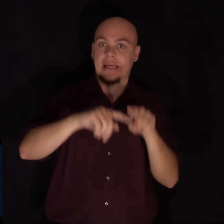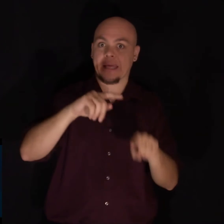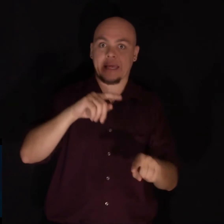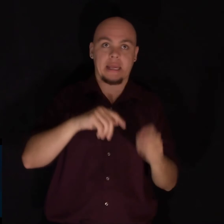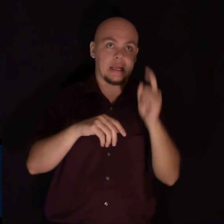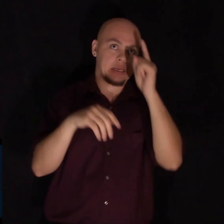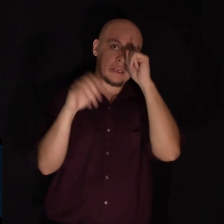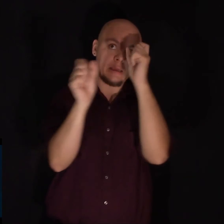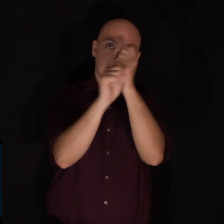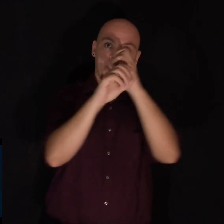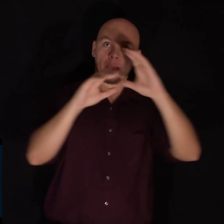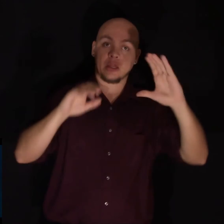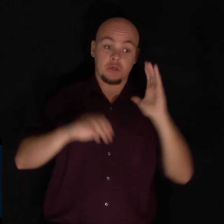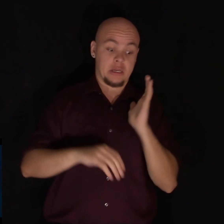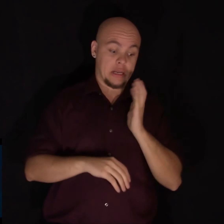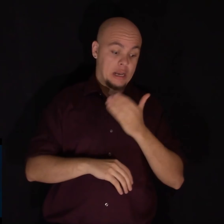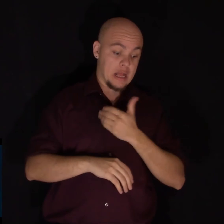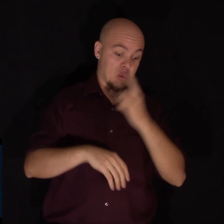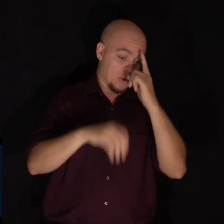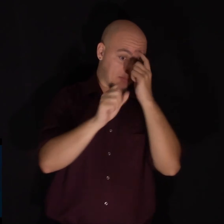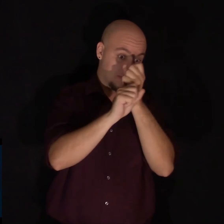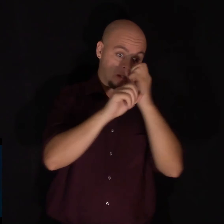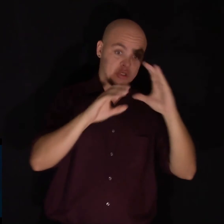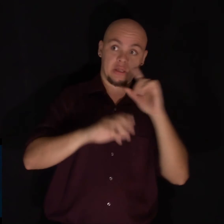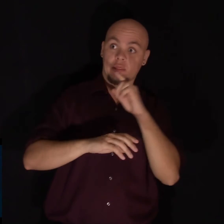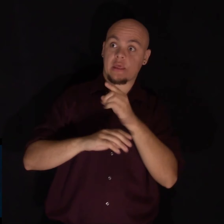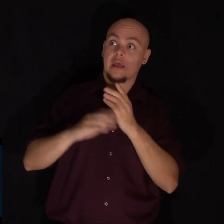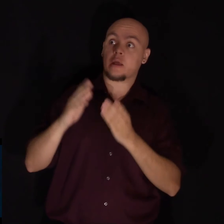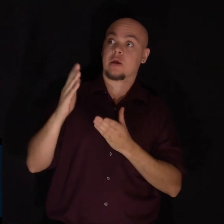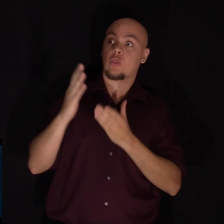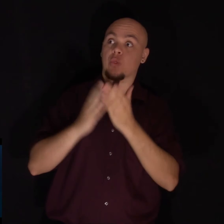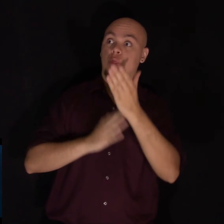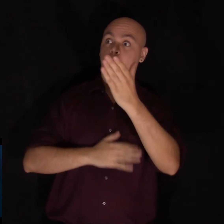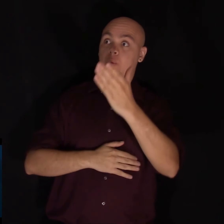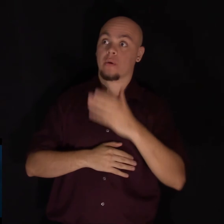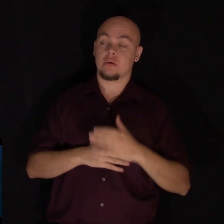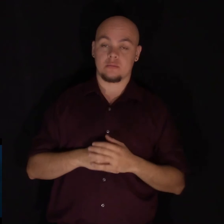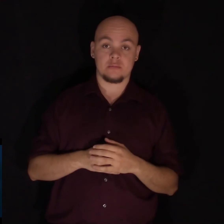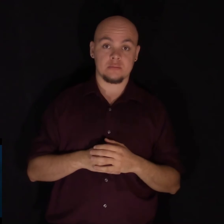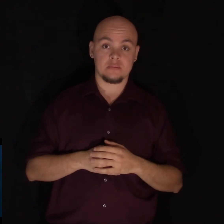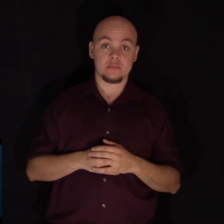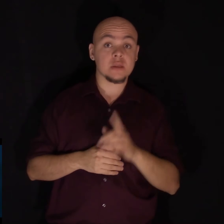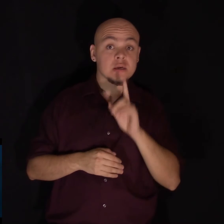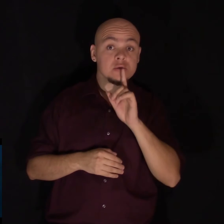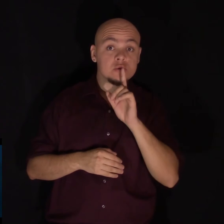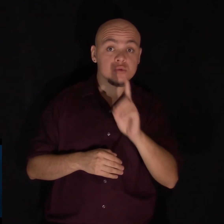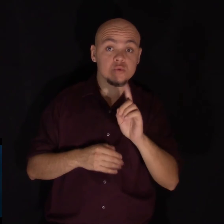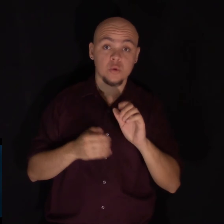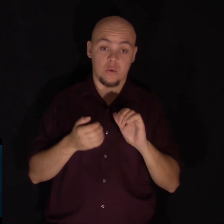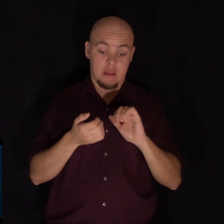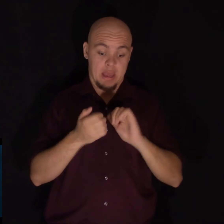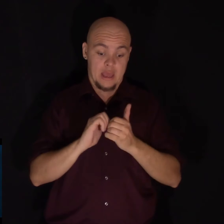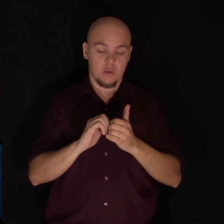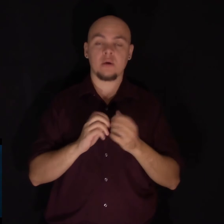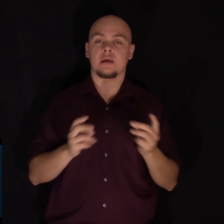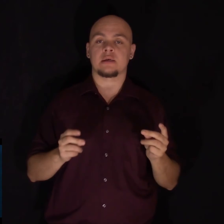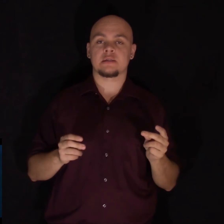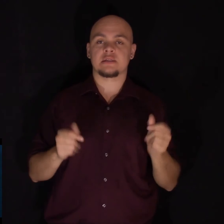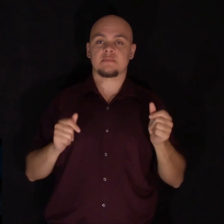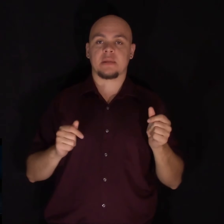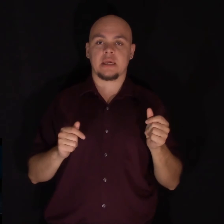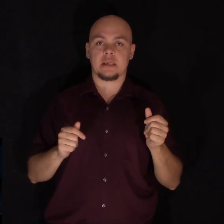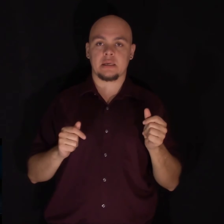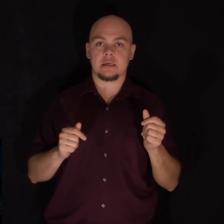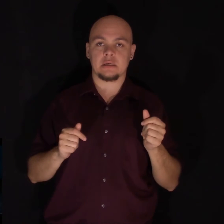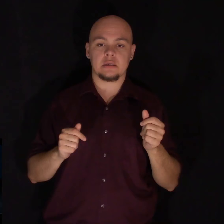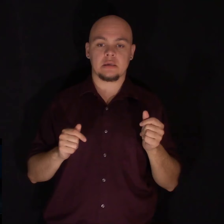us in ways that we can't imagine. And it's important to recognize that this is true by virtue of speed alone, right? So